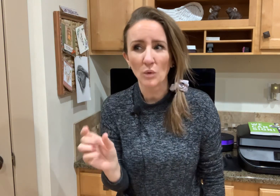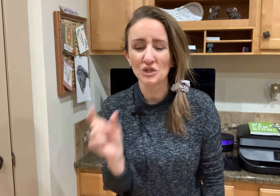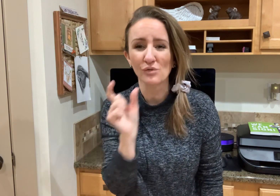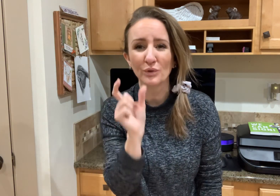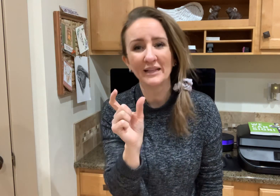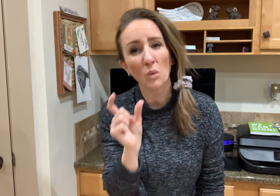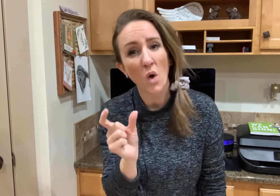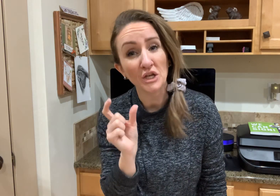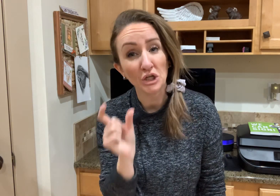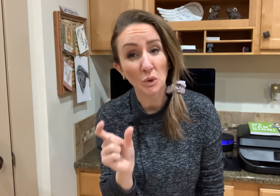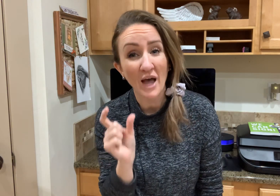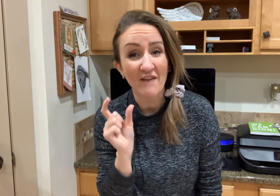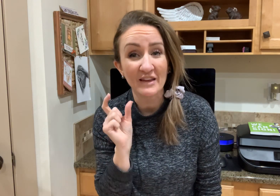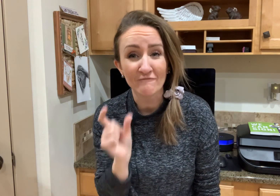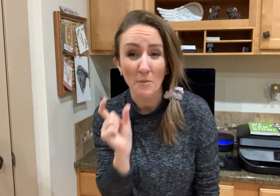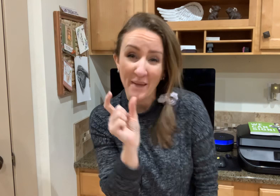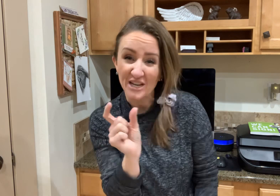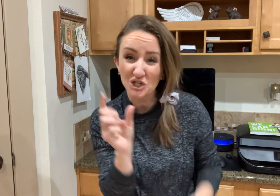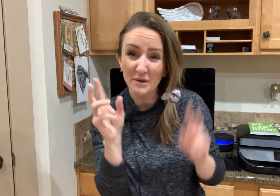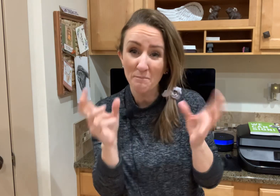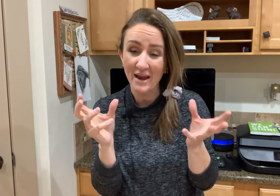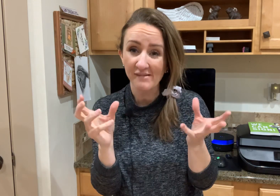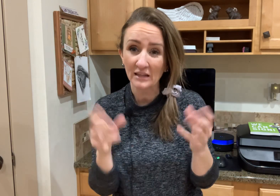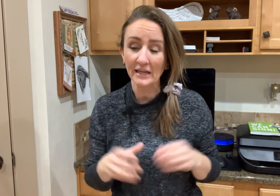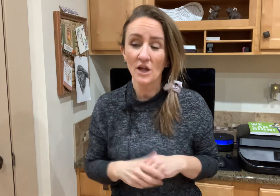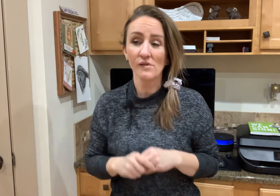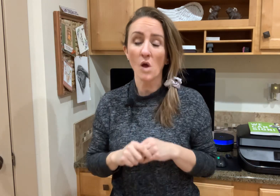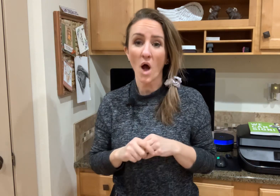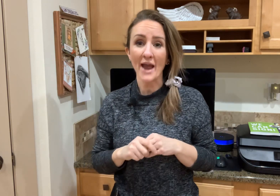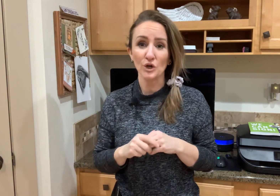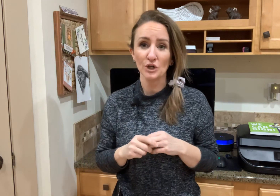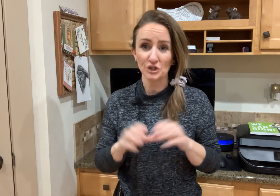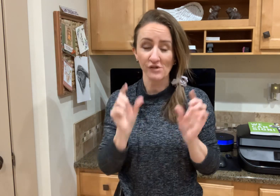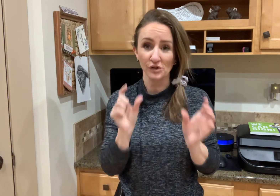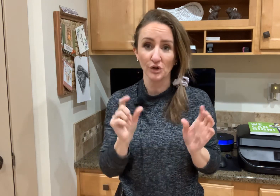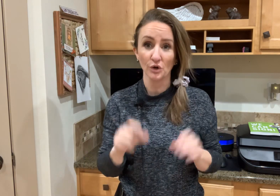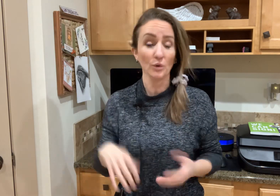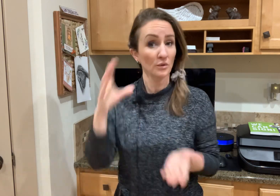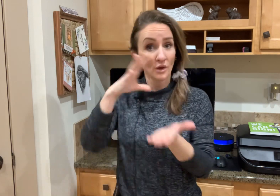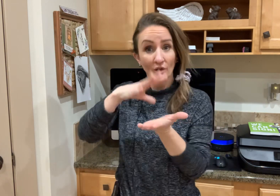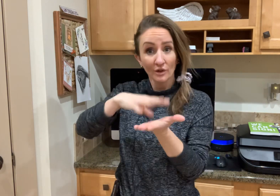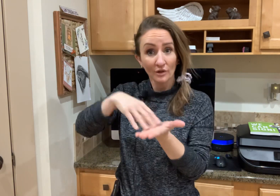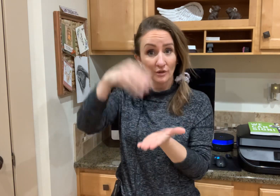is really one unit of information, basically, so I could just do